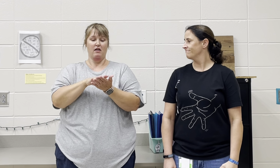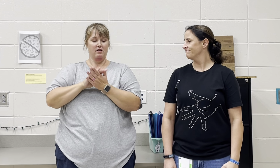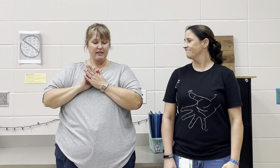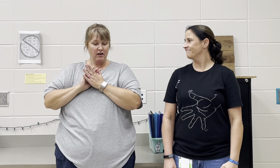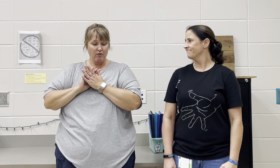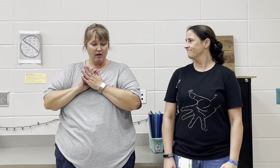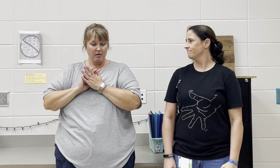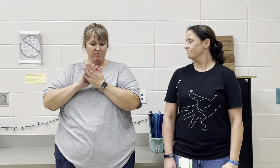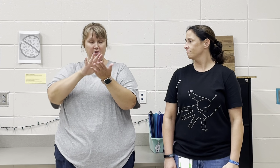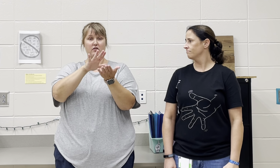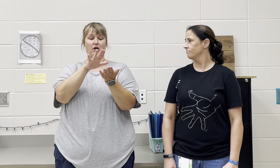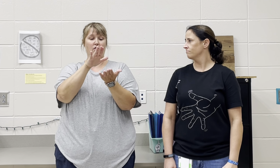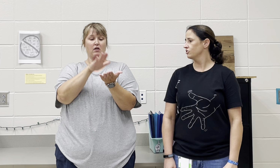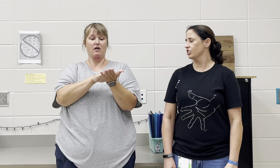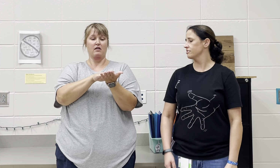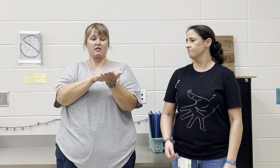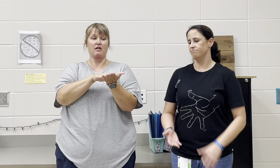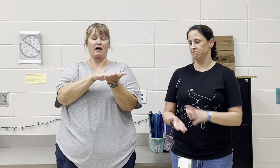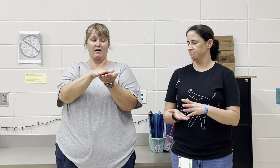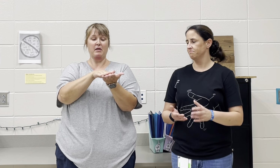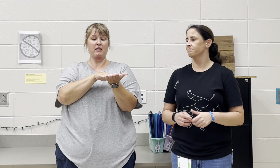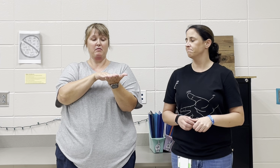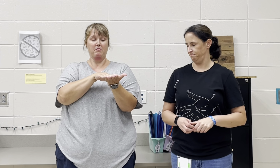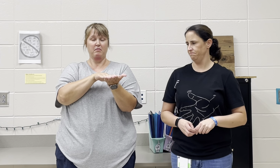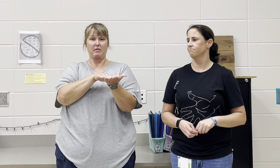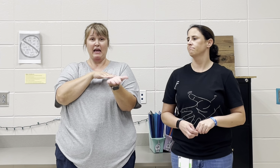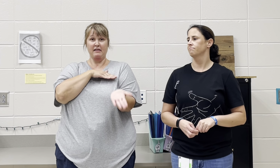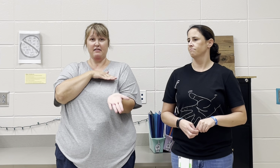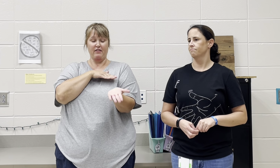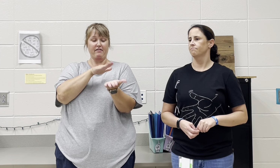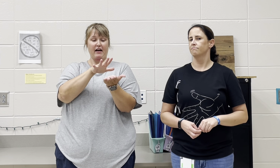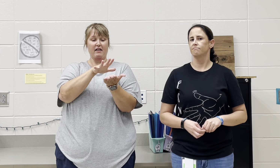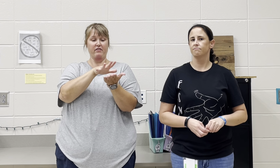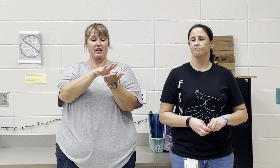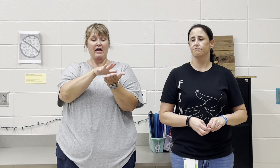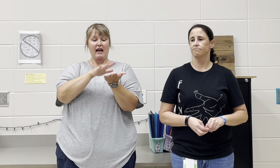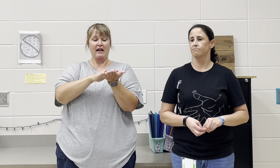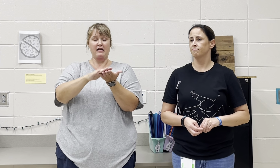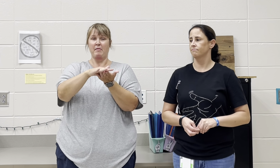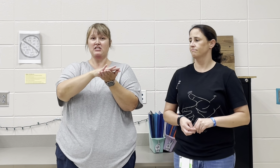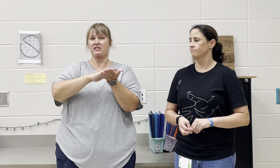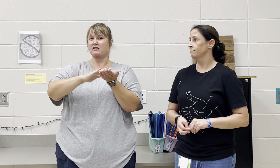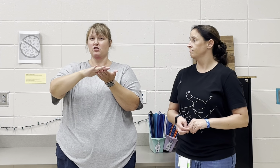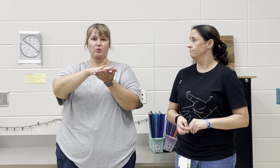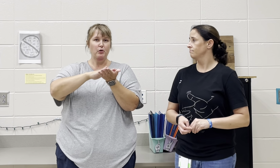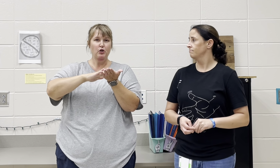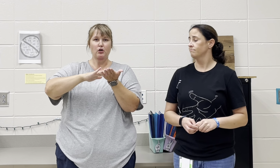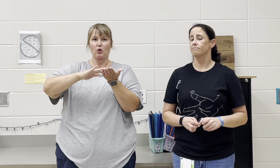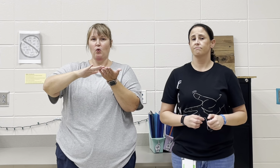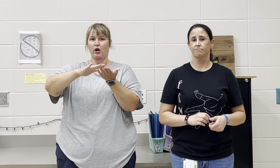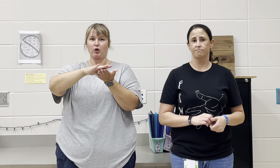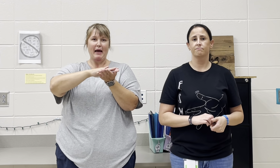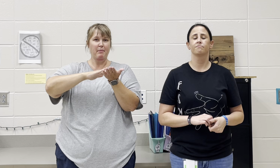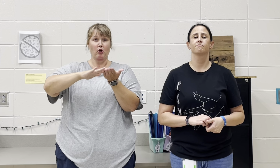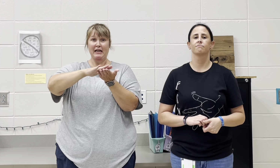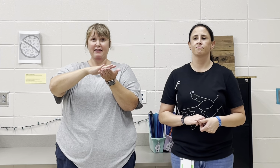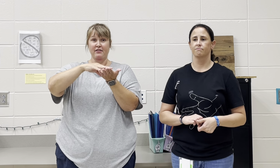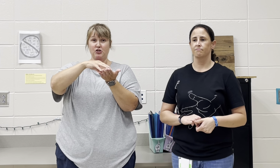do they know? So Just, non-dominant hand is flat 5, and imagine this is your book or your paper, anything that you can